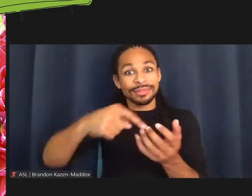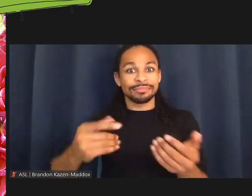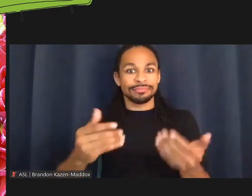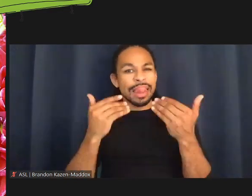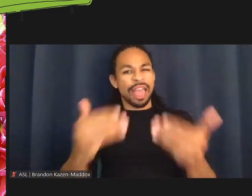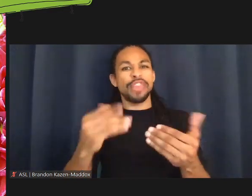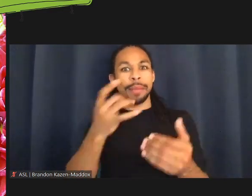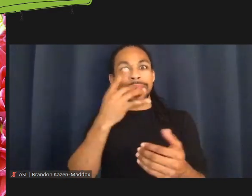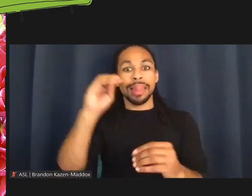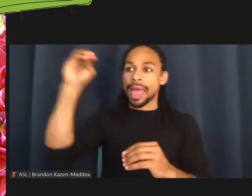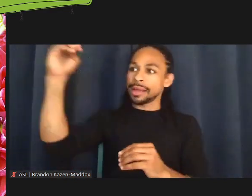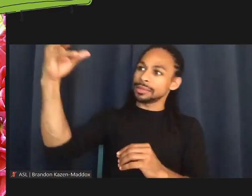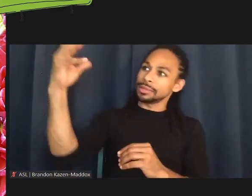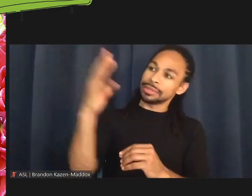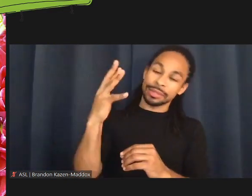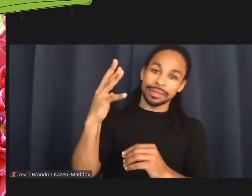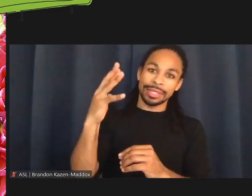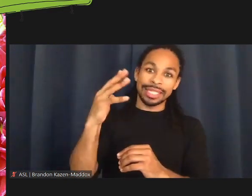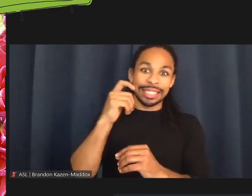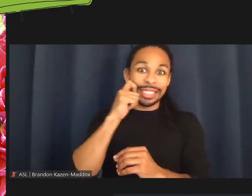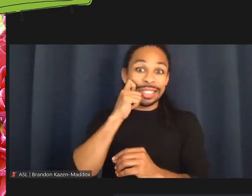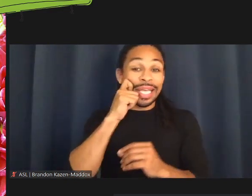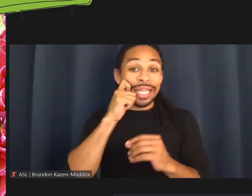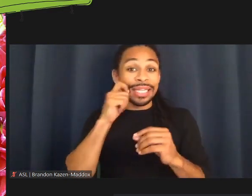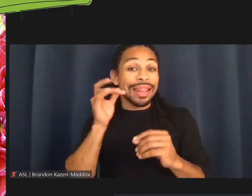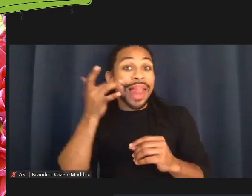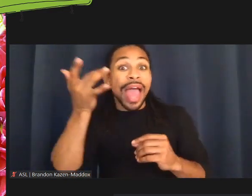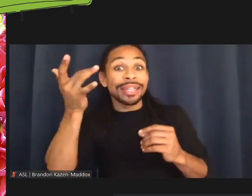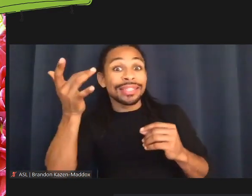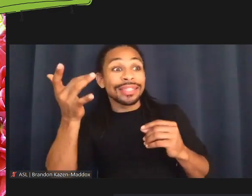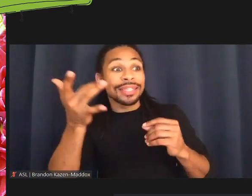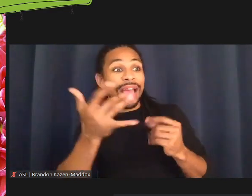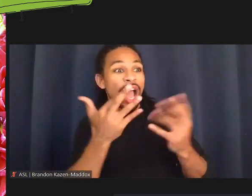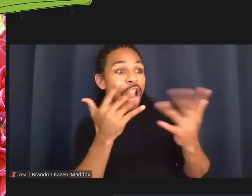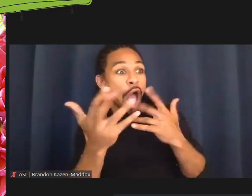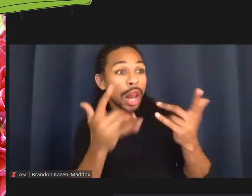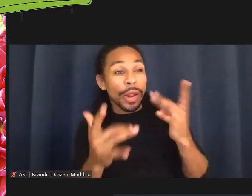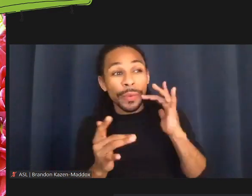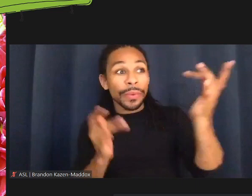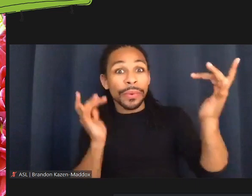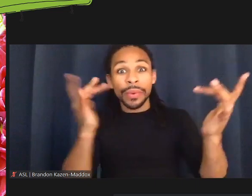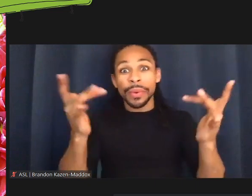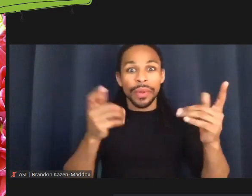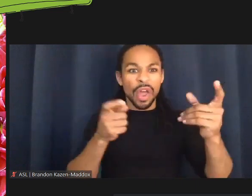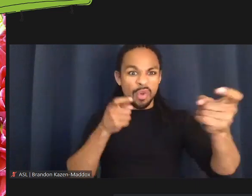light, skins, and colored skins, one to rule the other.